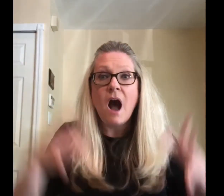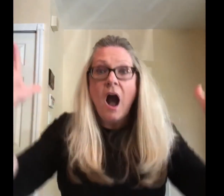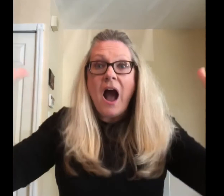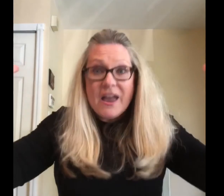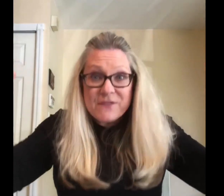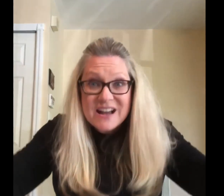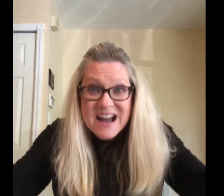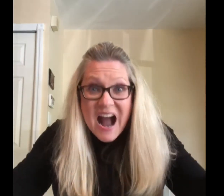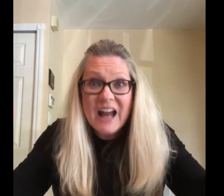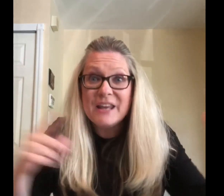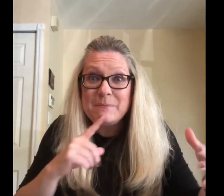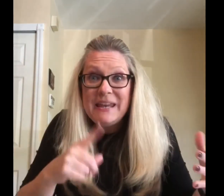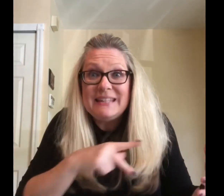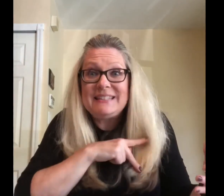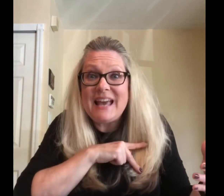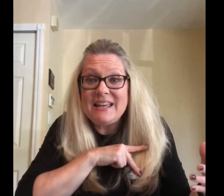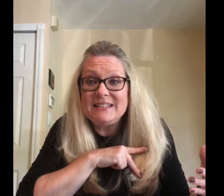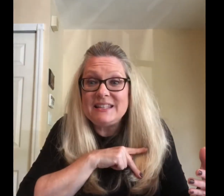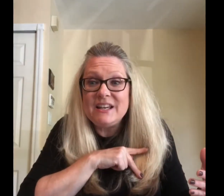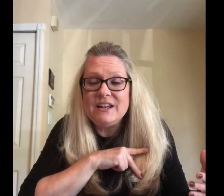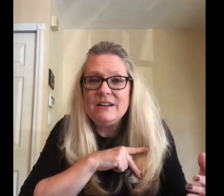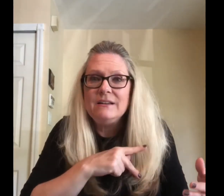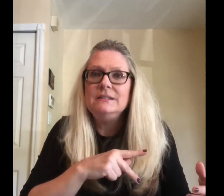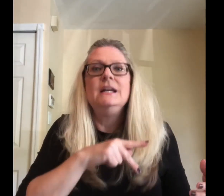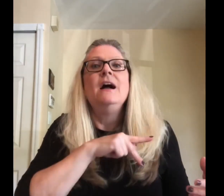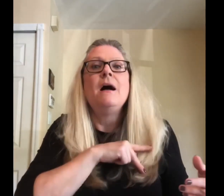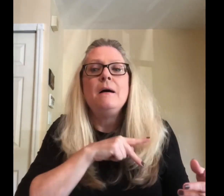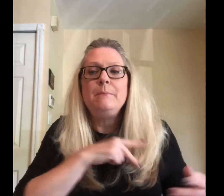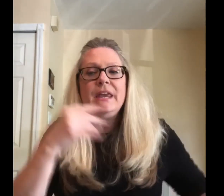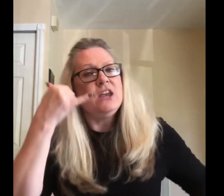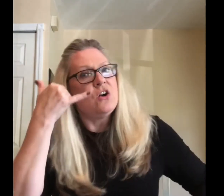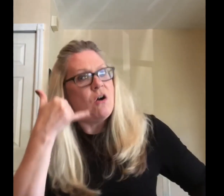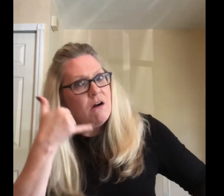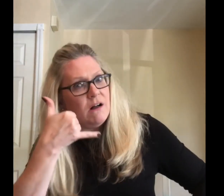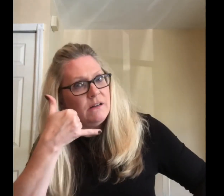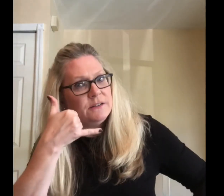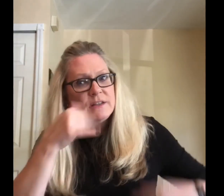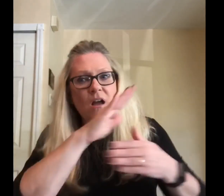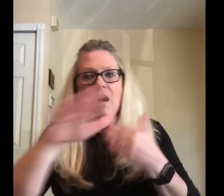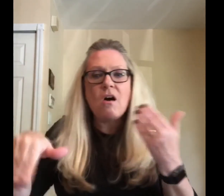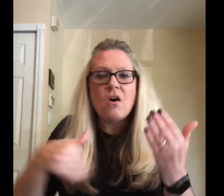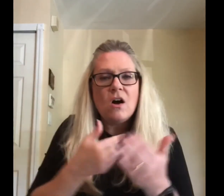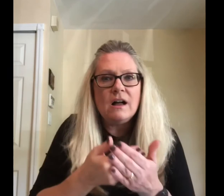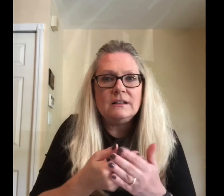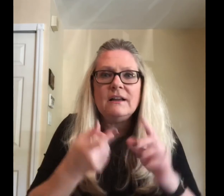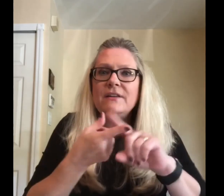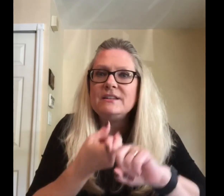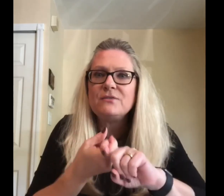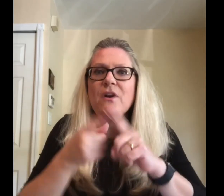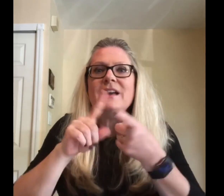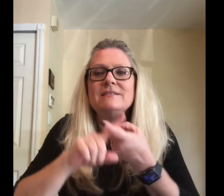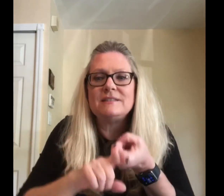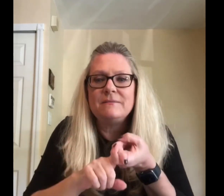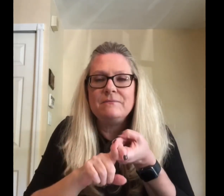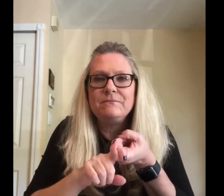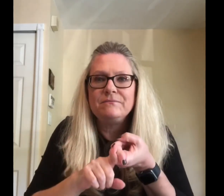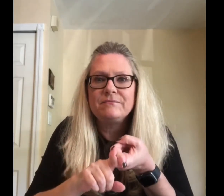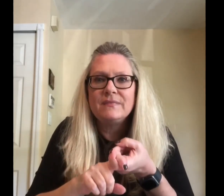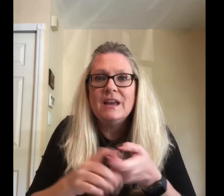I've got it, Pete says. Pete calls all of his friends.